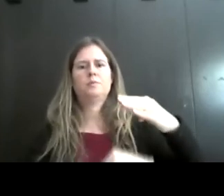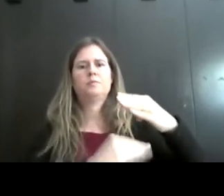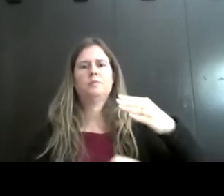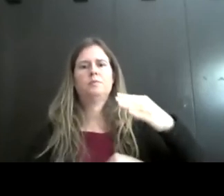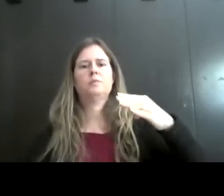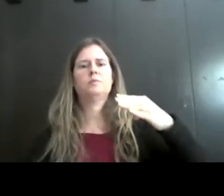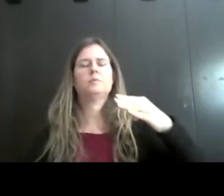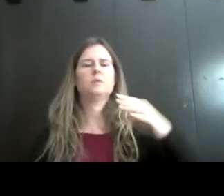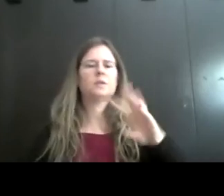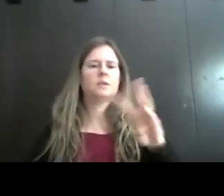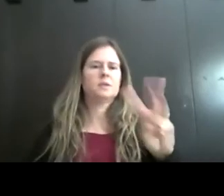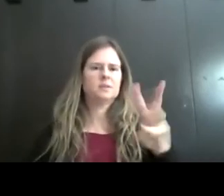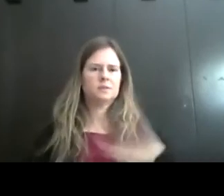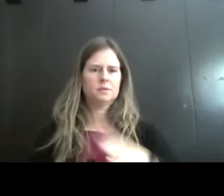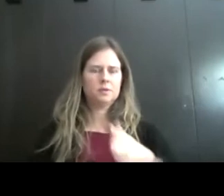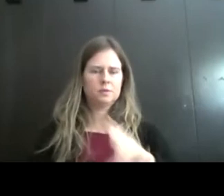They're very heavy.